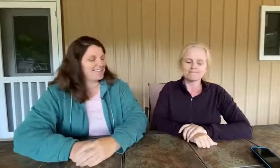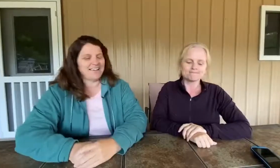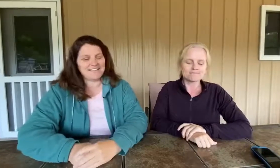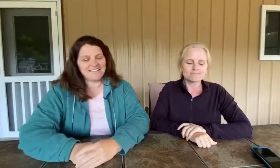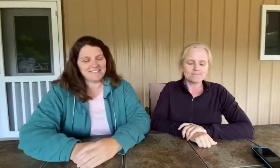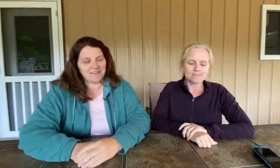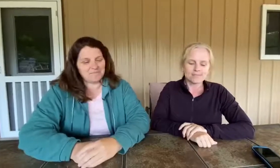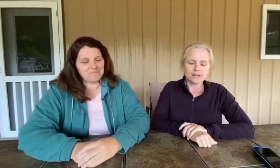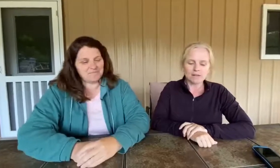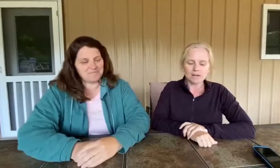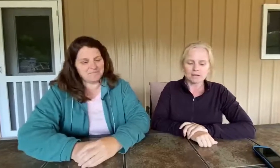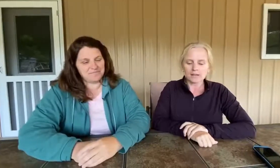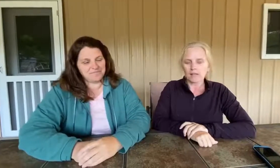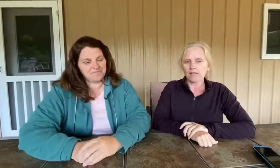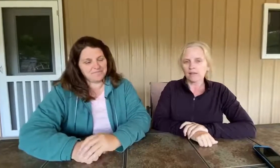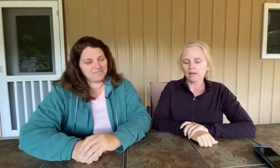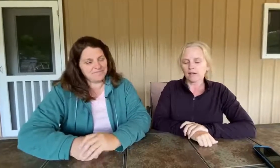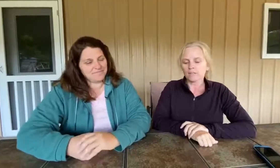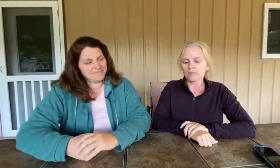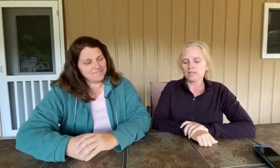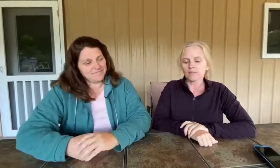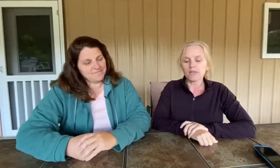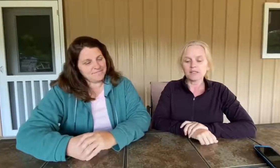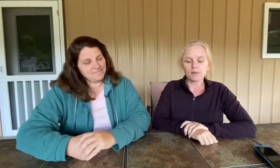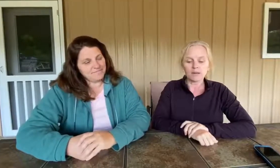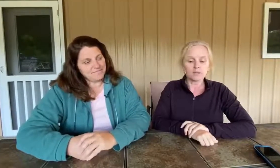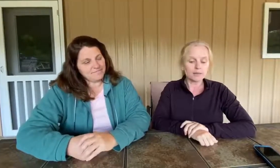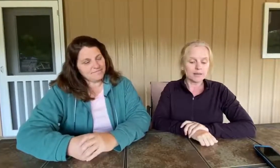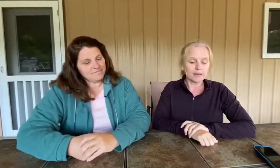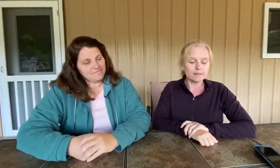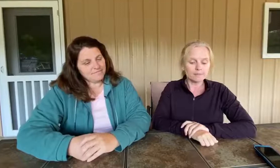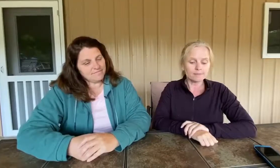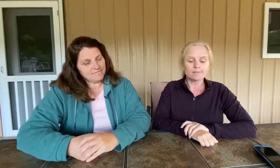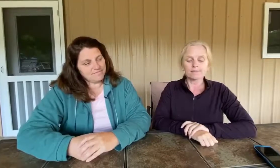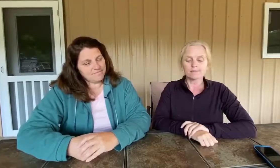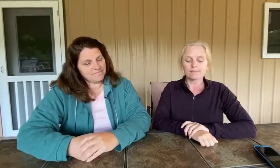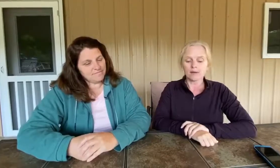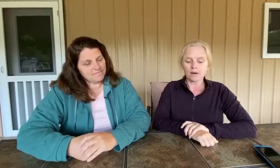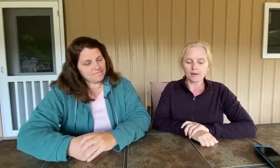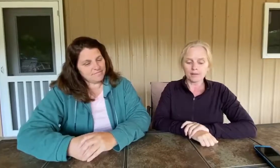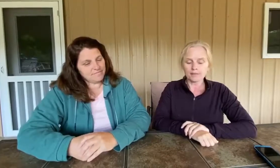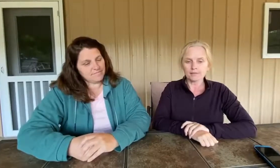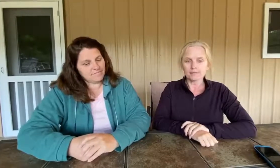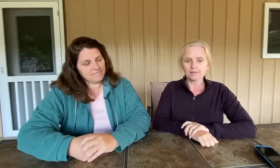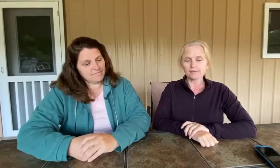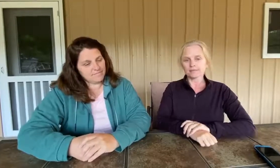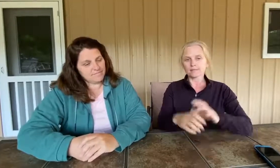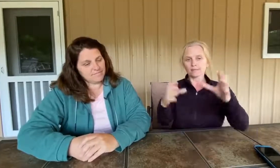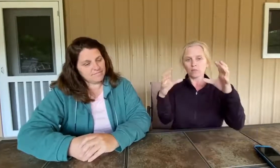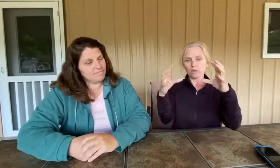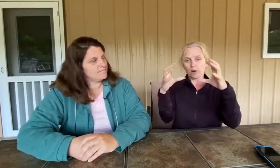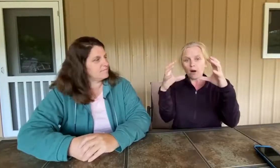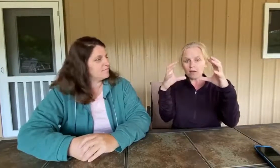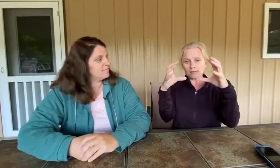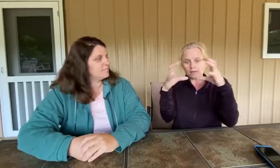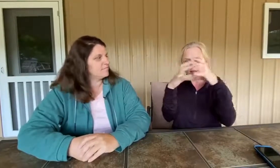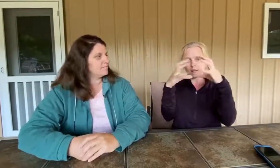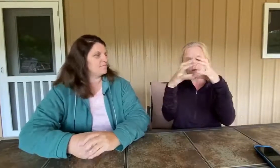Cool. I like that. All right. And then some things that we could play are with a ball. And ball's